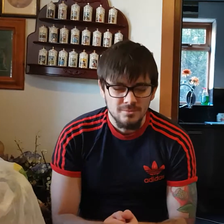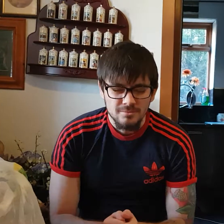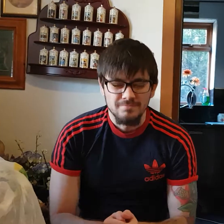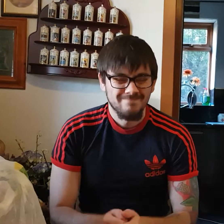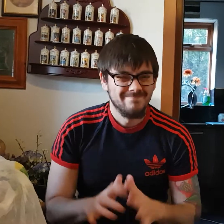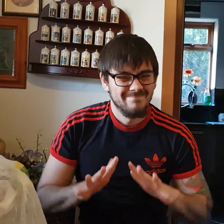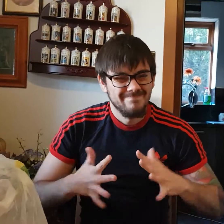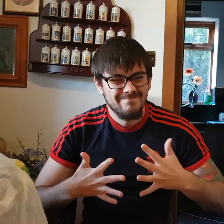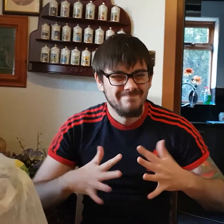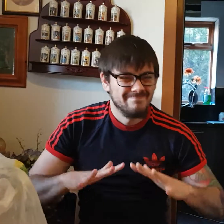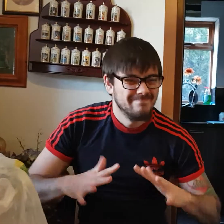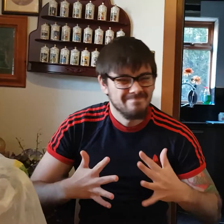mixed school.